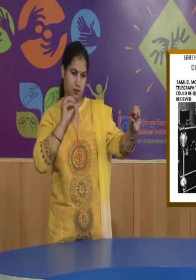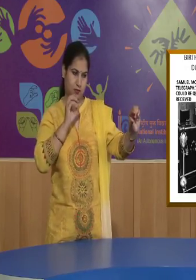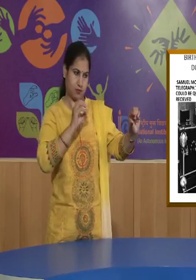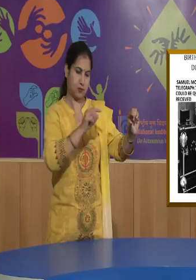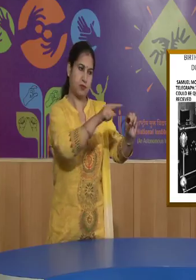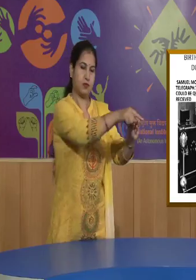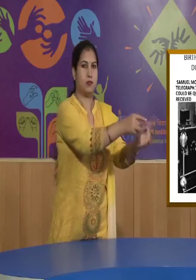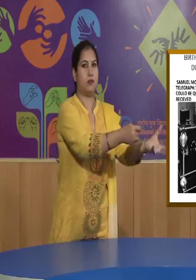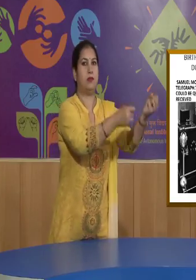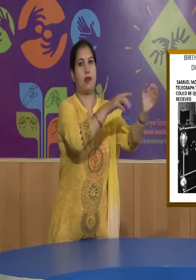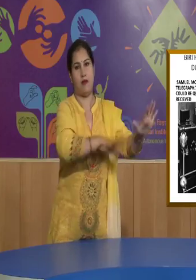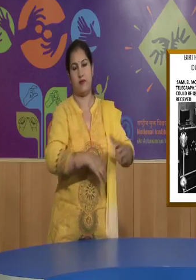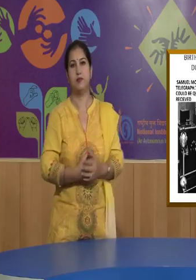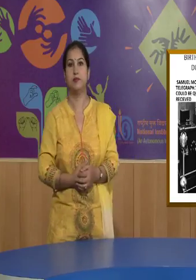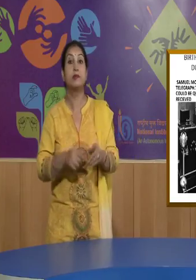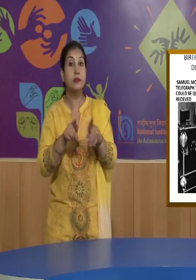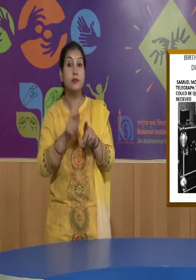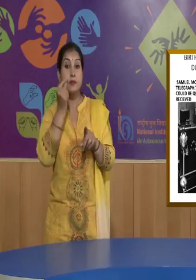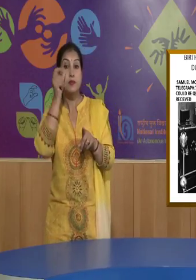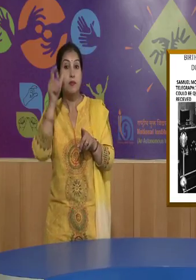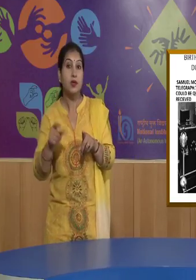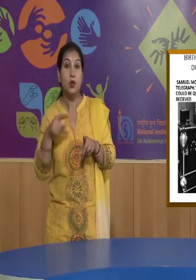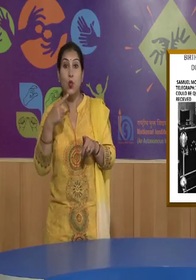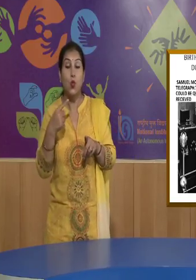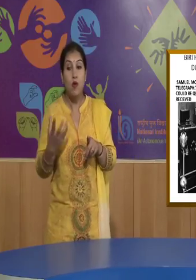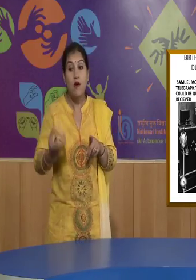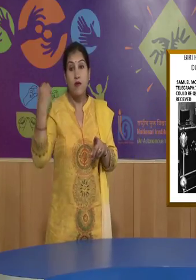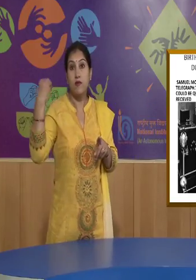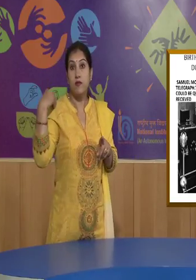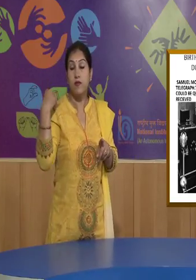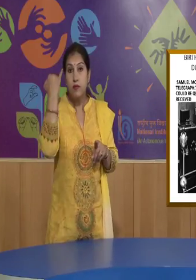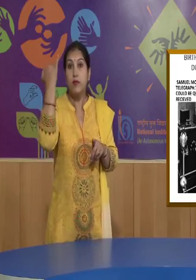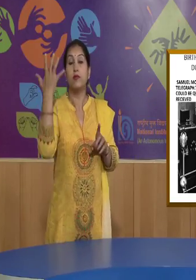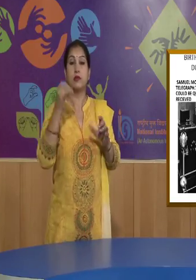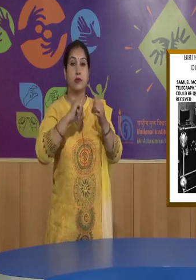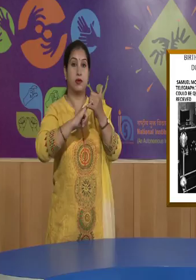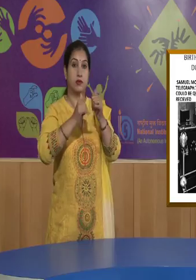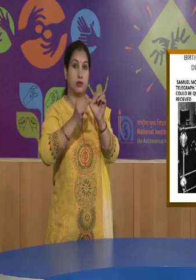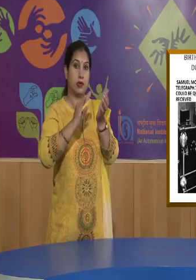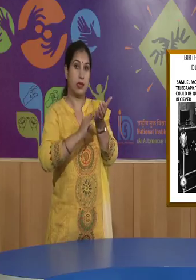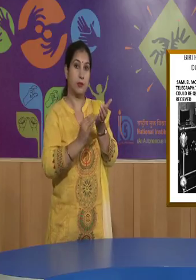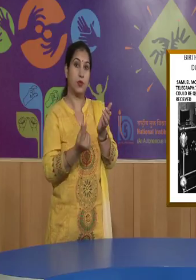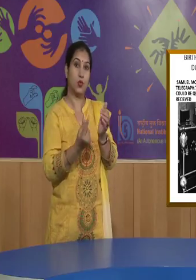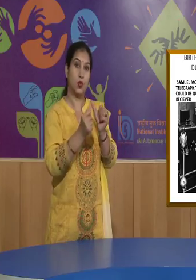Samuel Morse was responsible for the invention of this device,